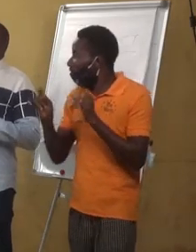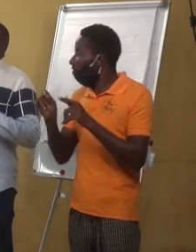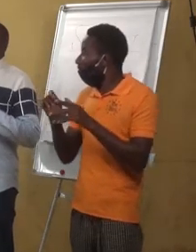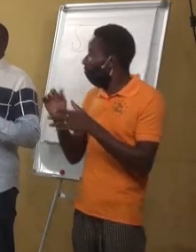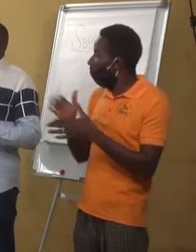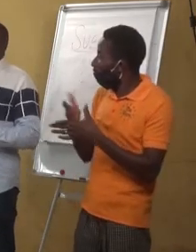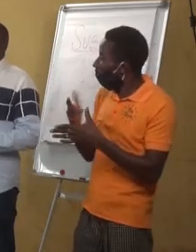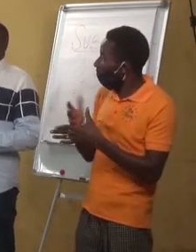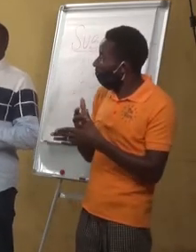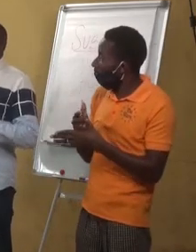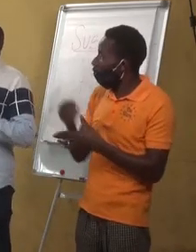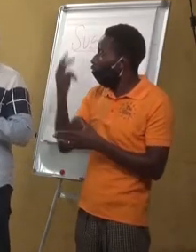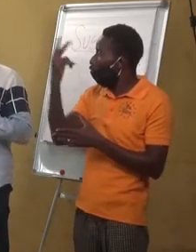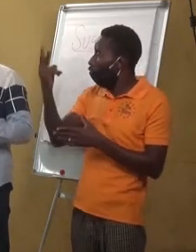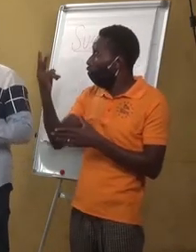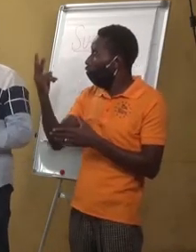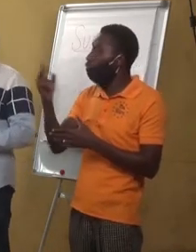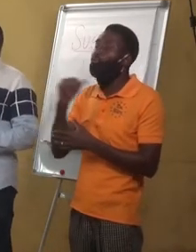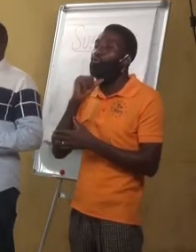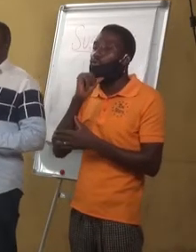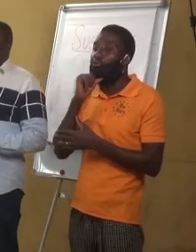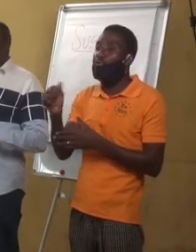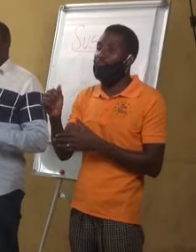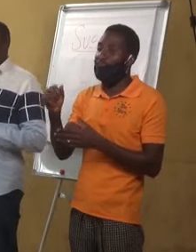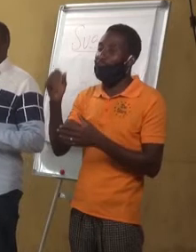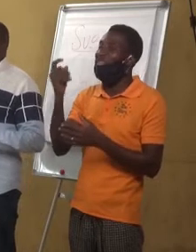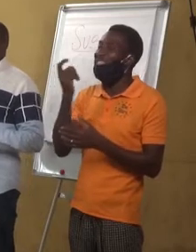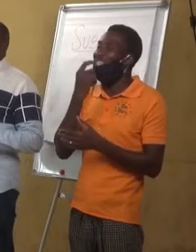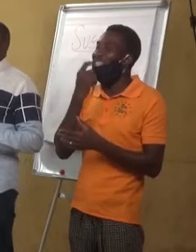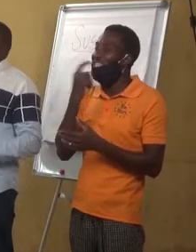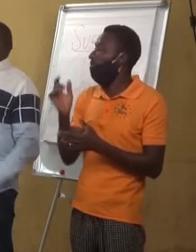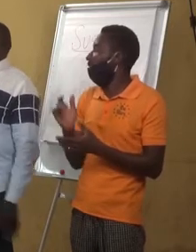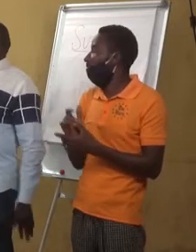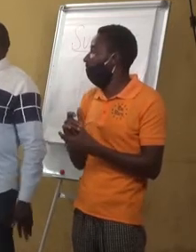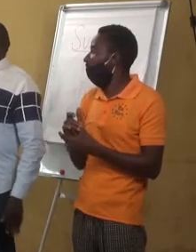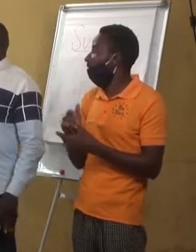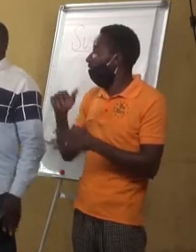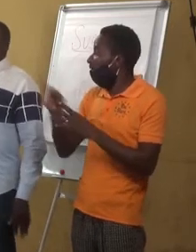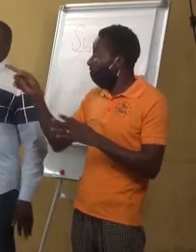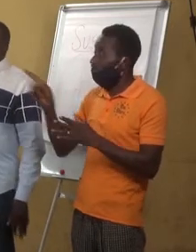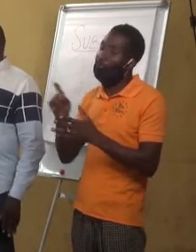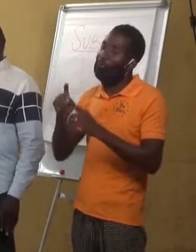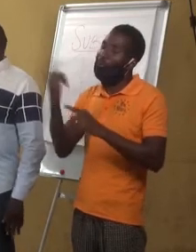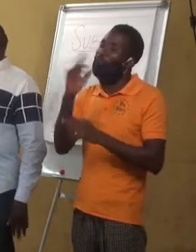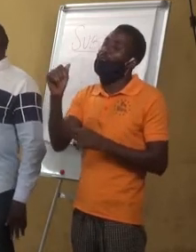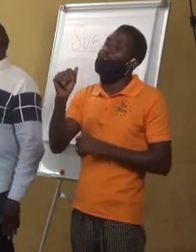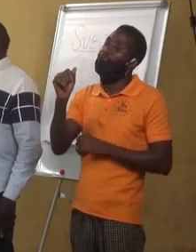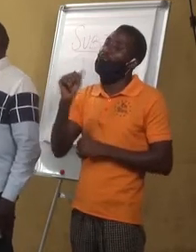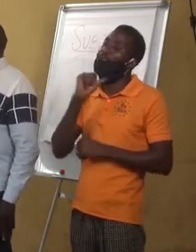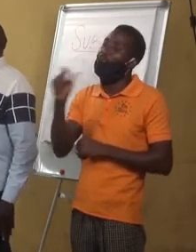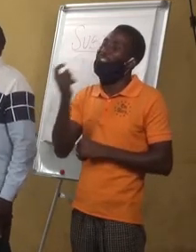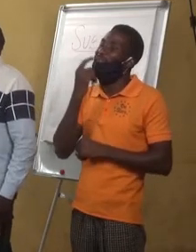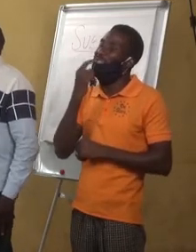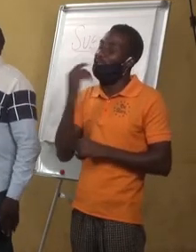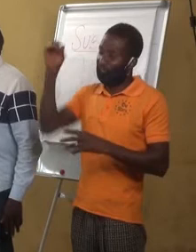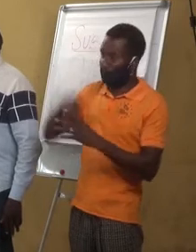between two nonmetals. In this type of combination, only nonmetals are involved in taking part in